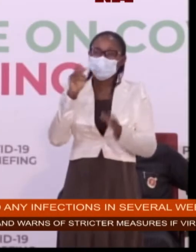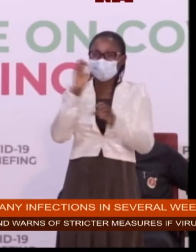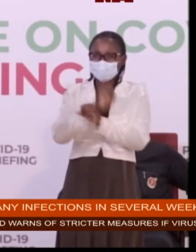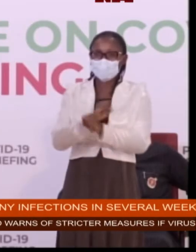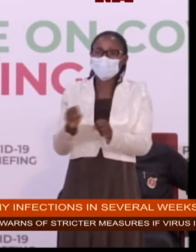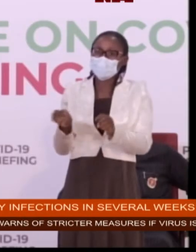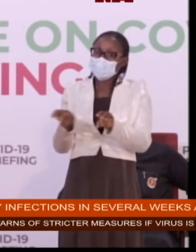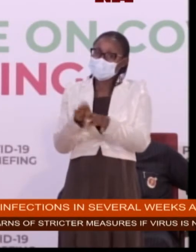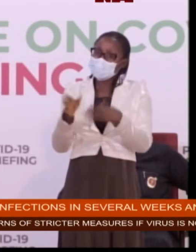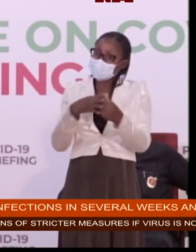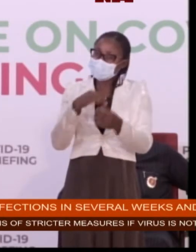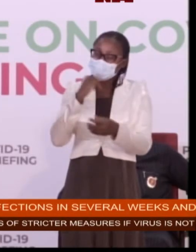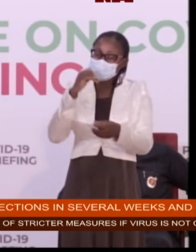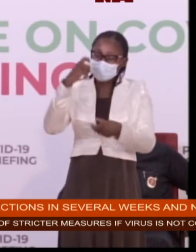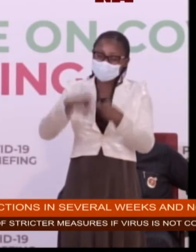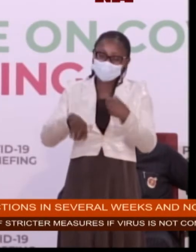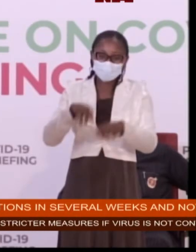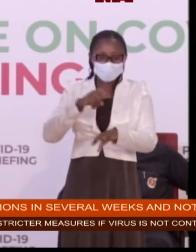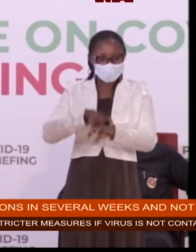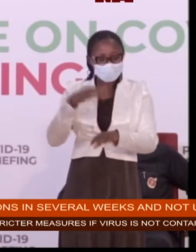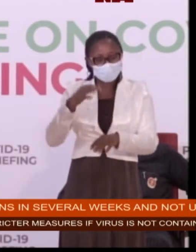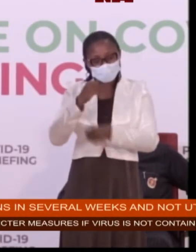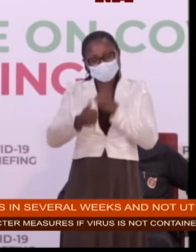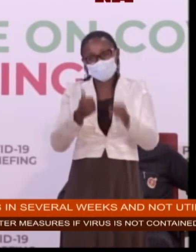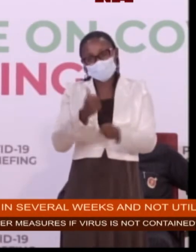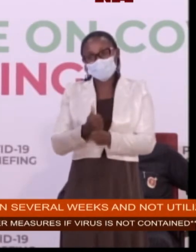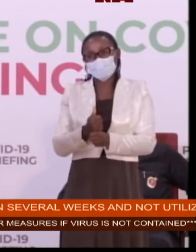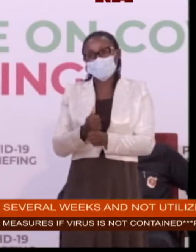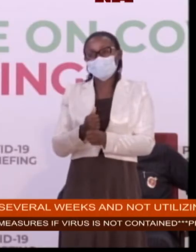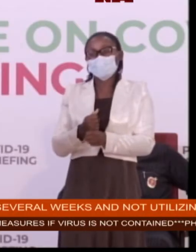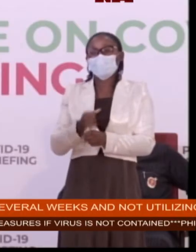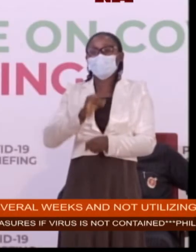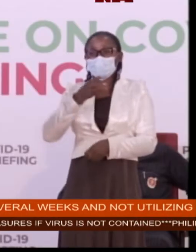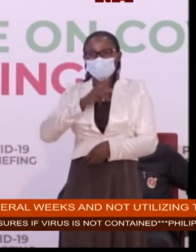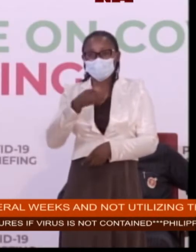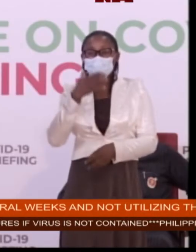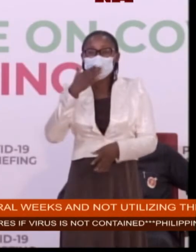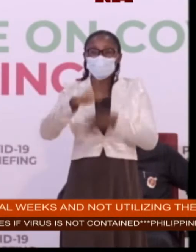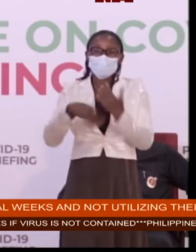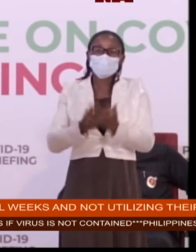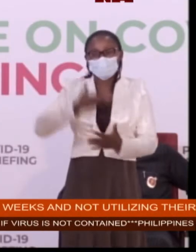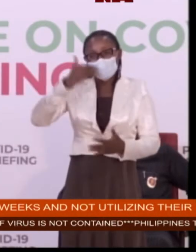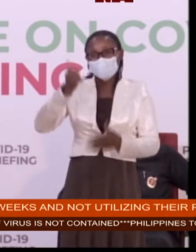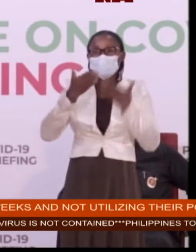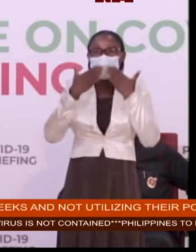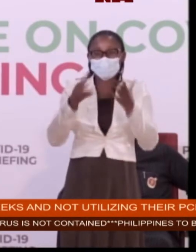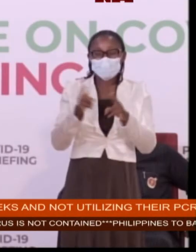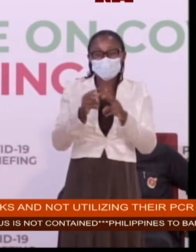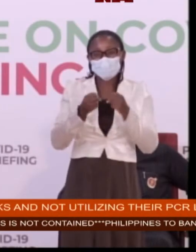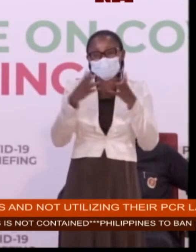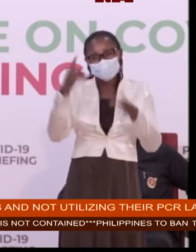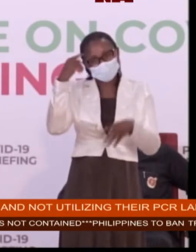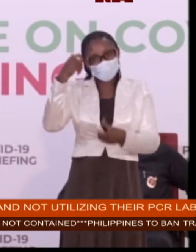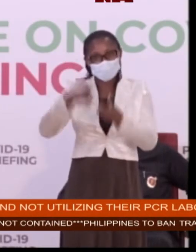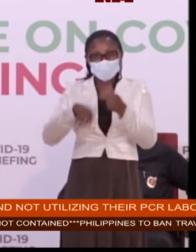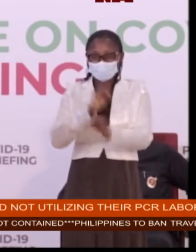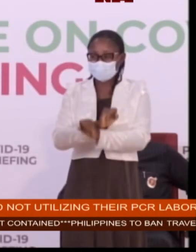very difficult period of the year and the time where you should all be resting. Thank you very much for your hard